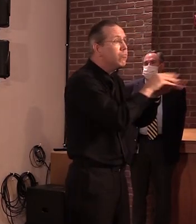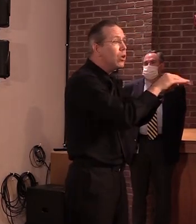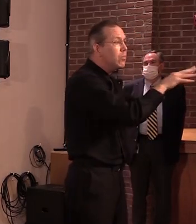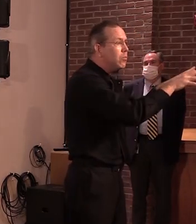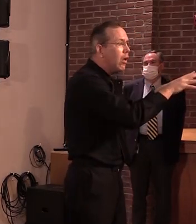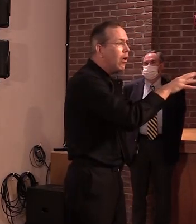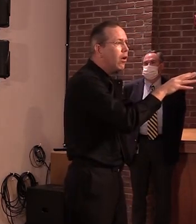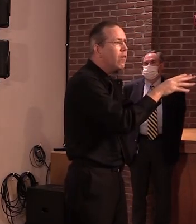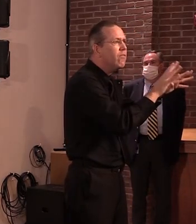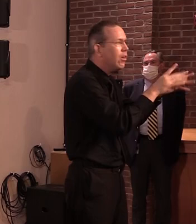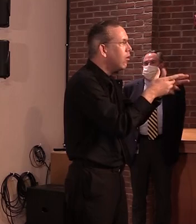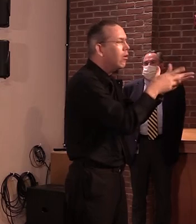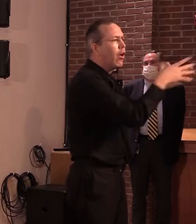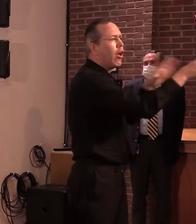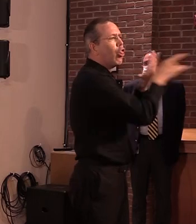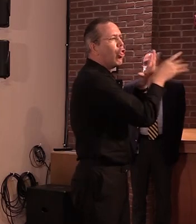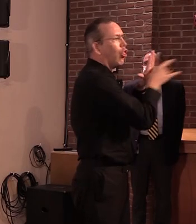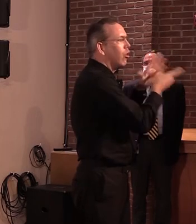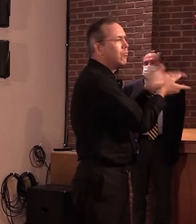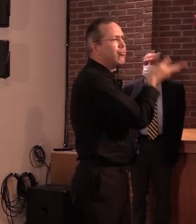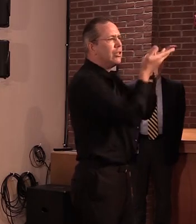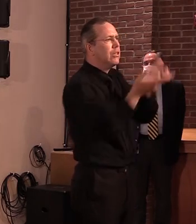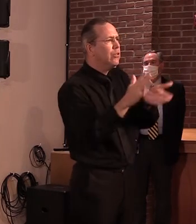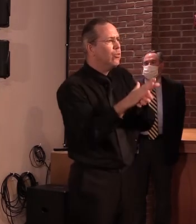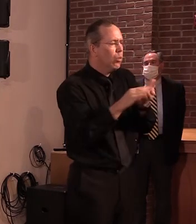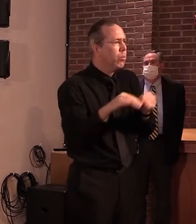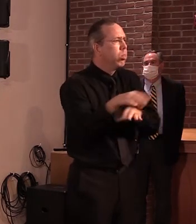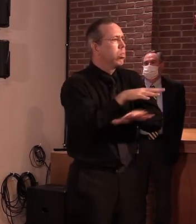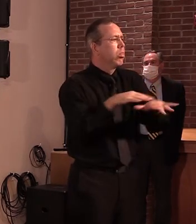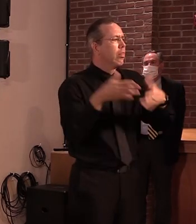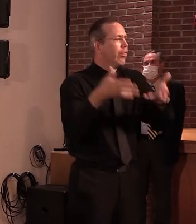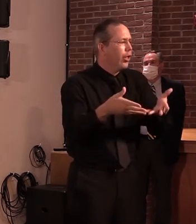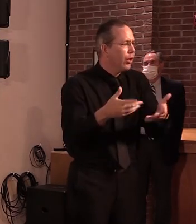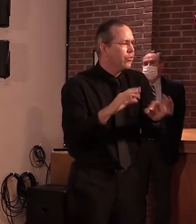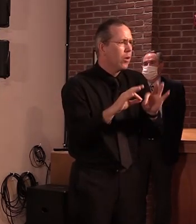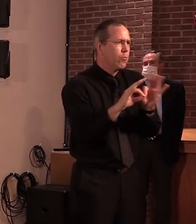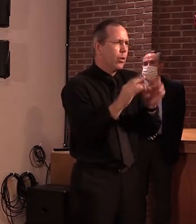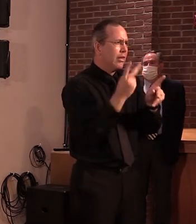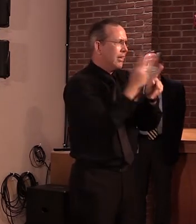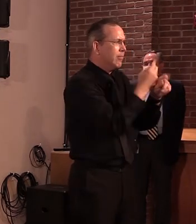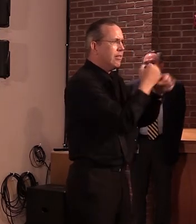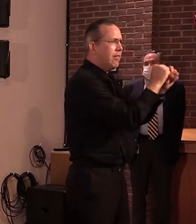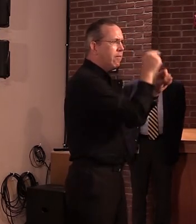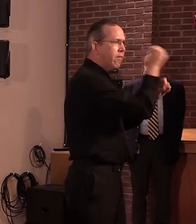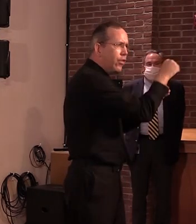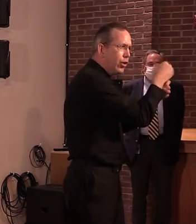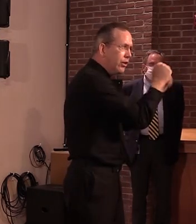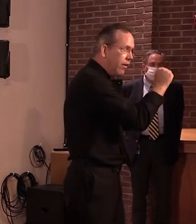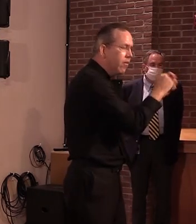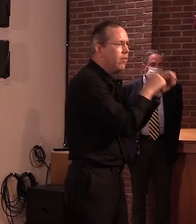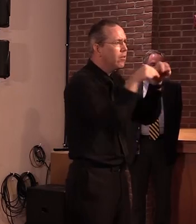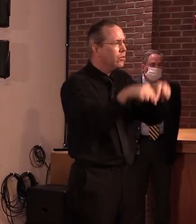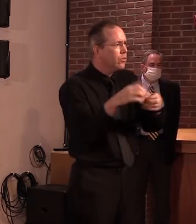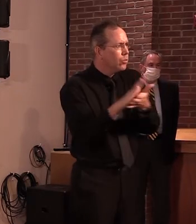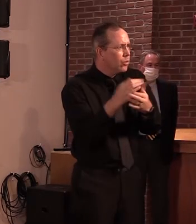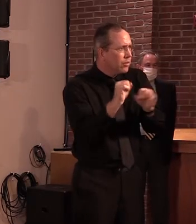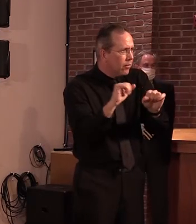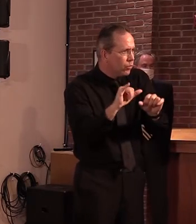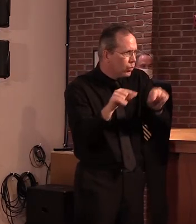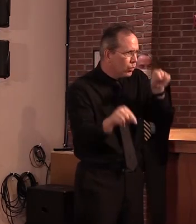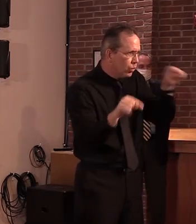keeping our community safe. So while our school officials are working so hard on their plans to keep teachers and kids